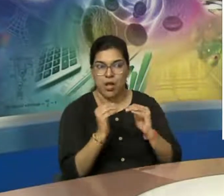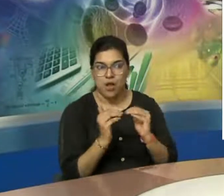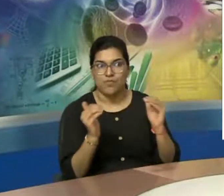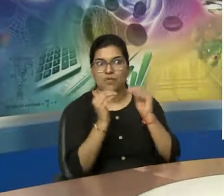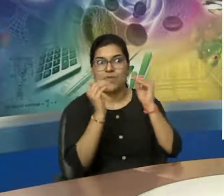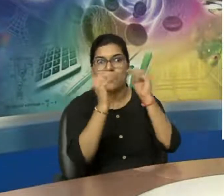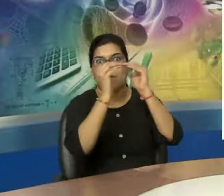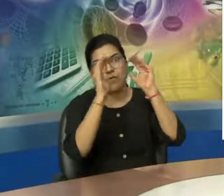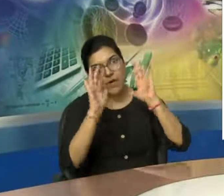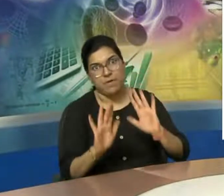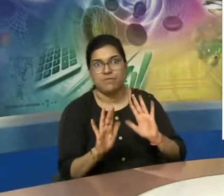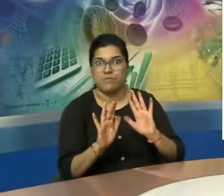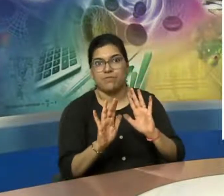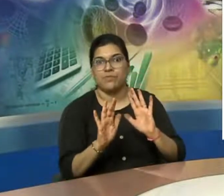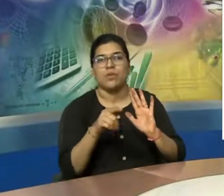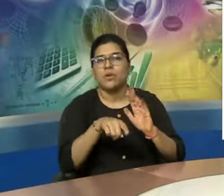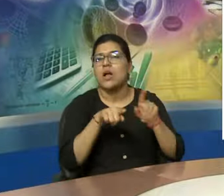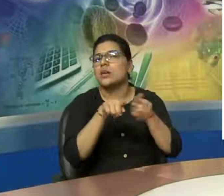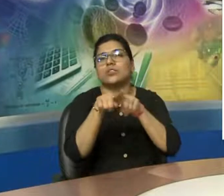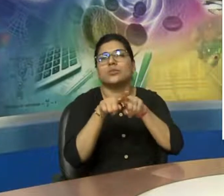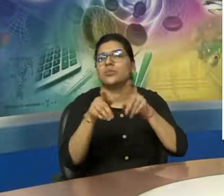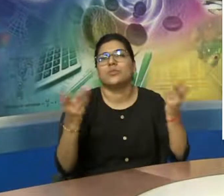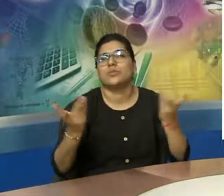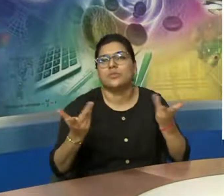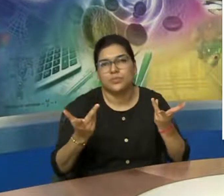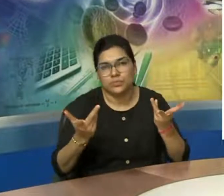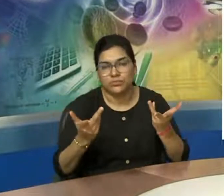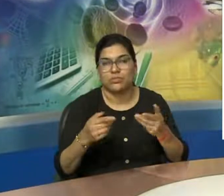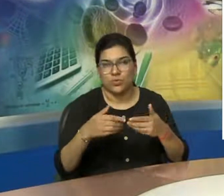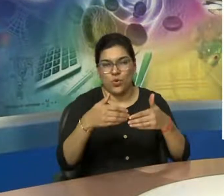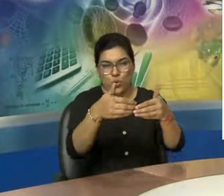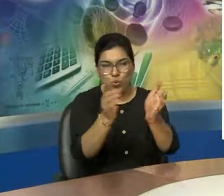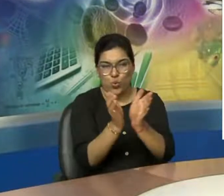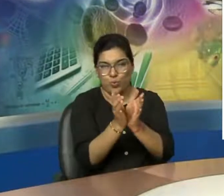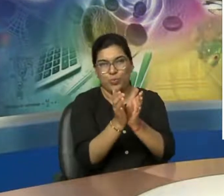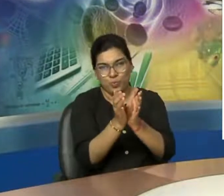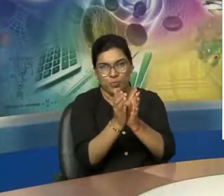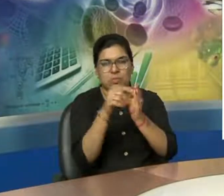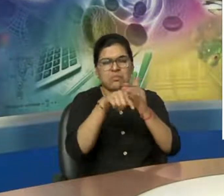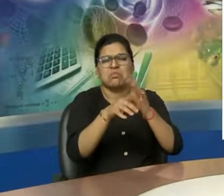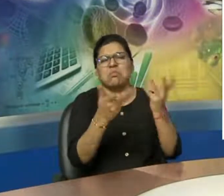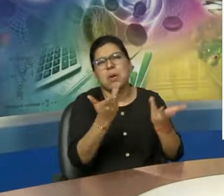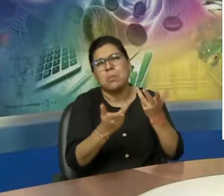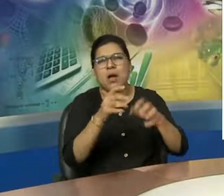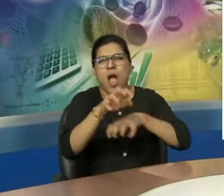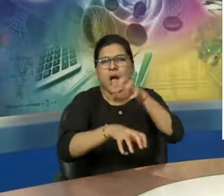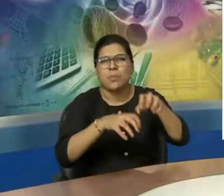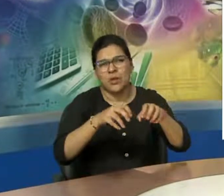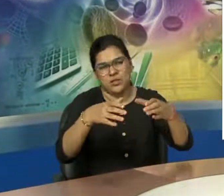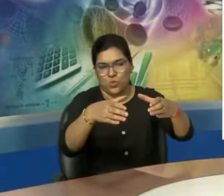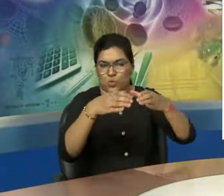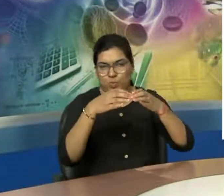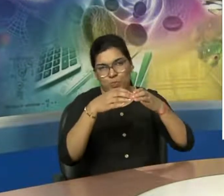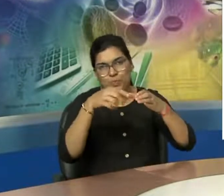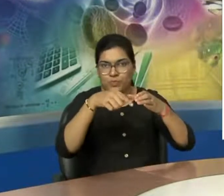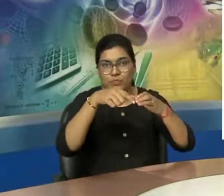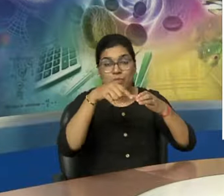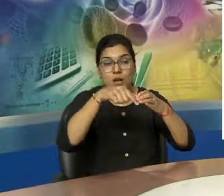and non-living components, leading to the formation of system at each level.